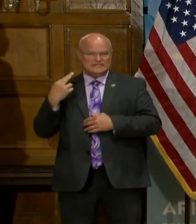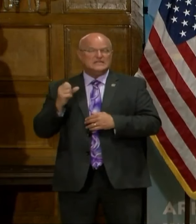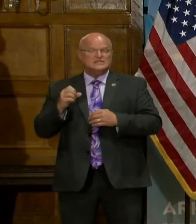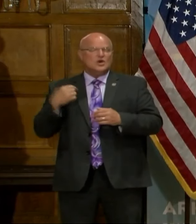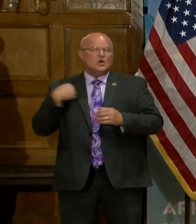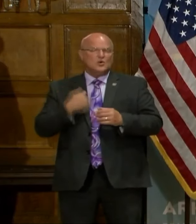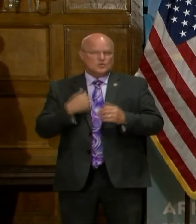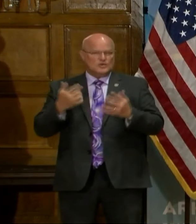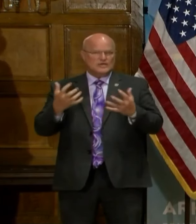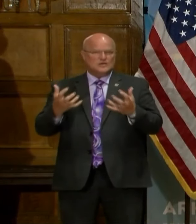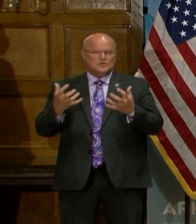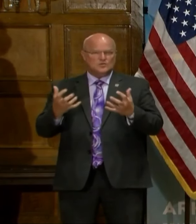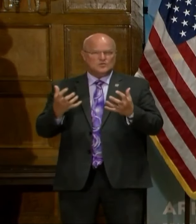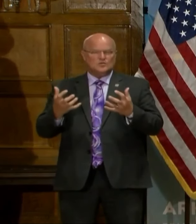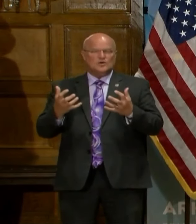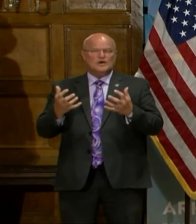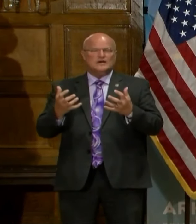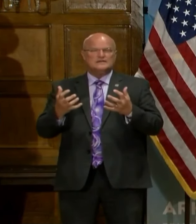So we would like